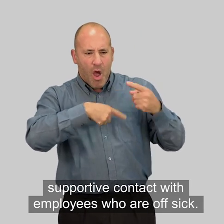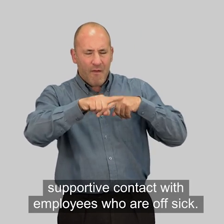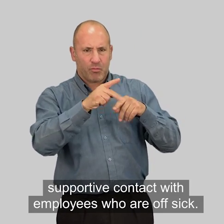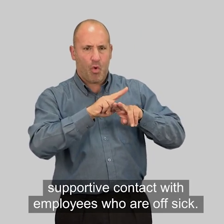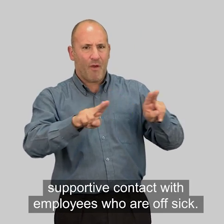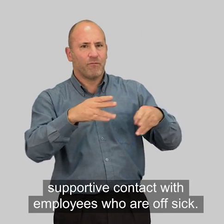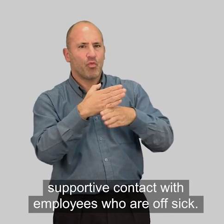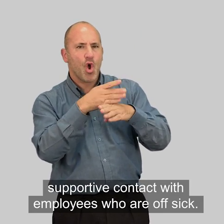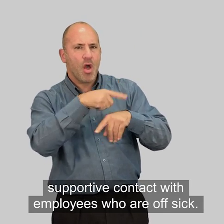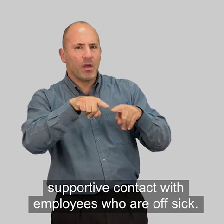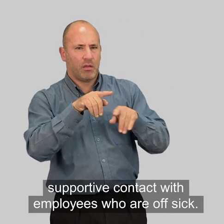off sick.